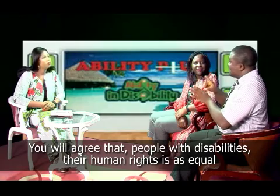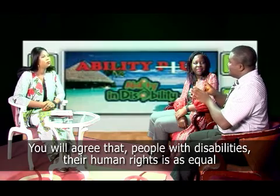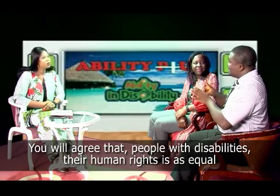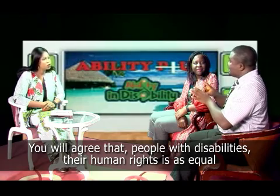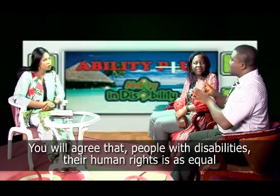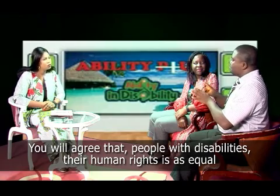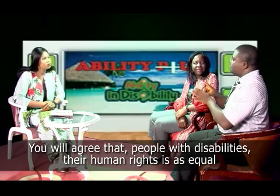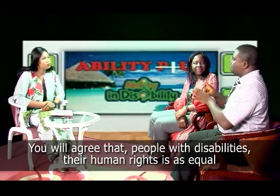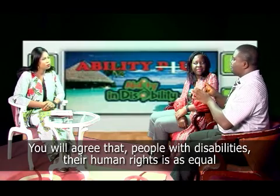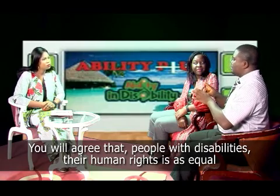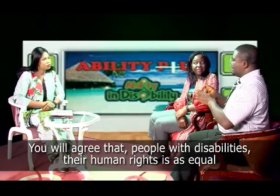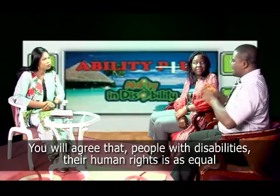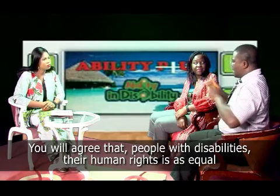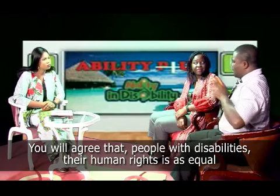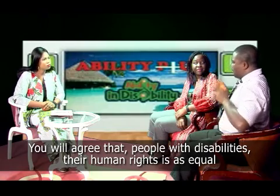people with disabilities,